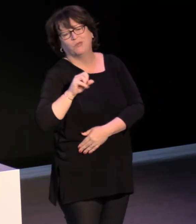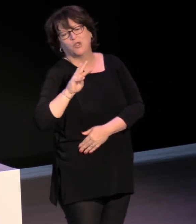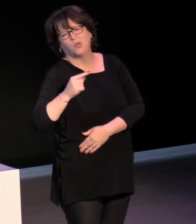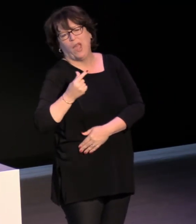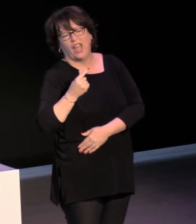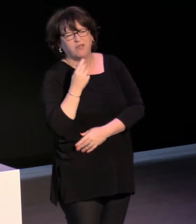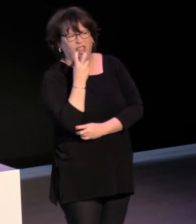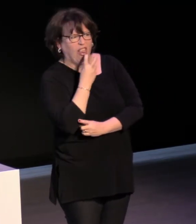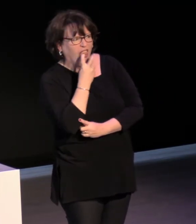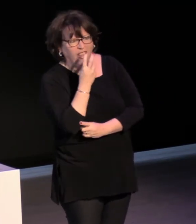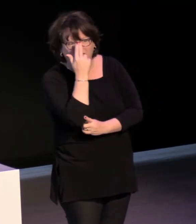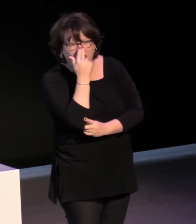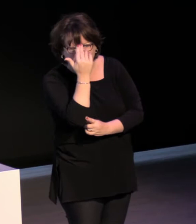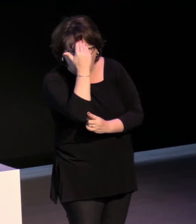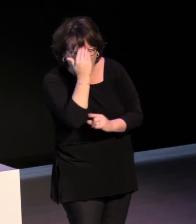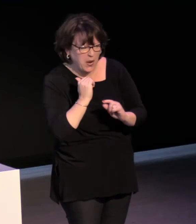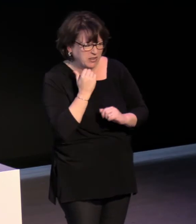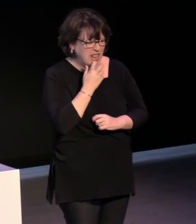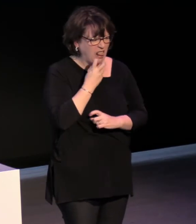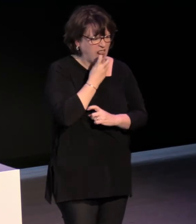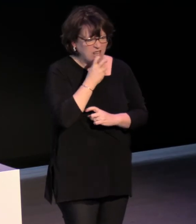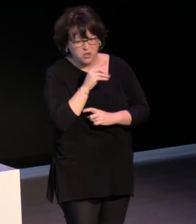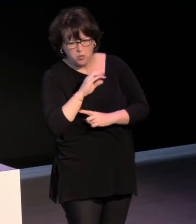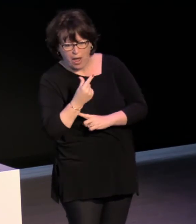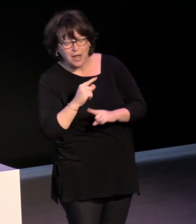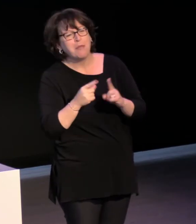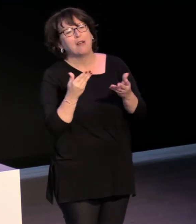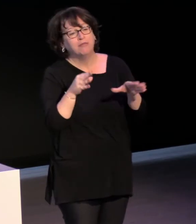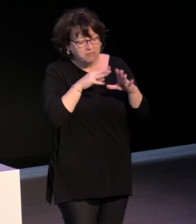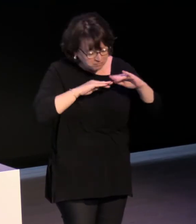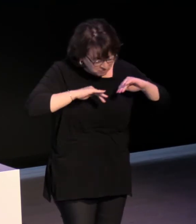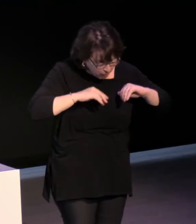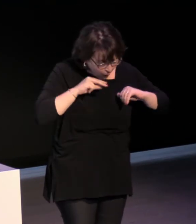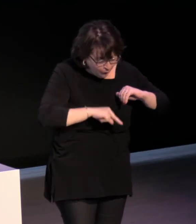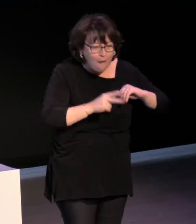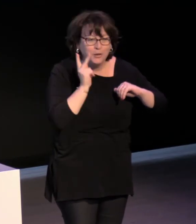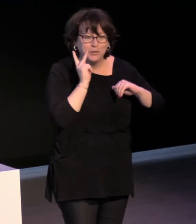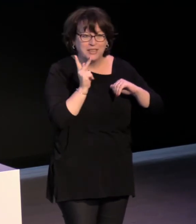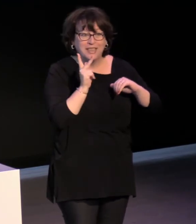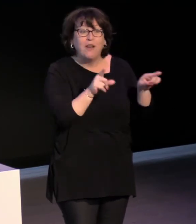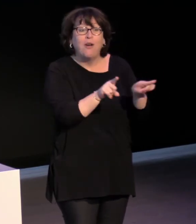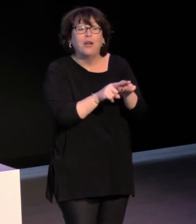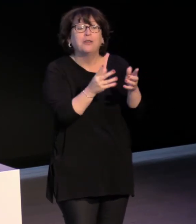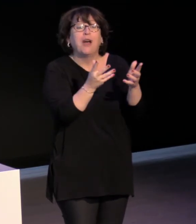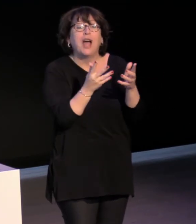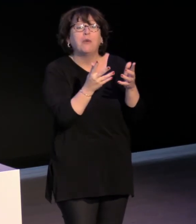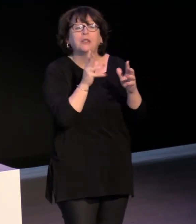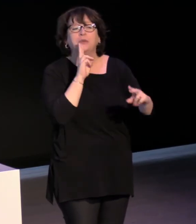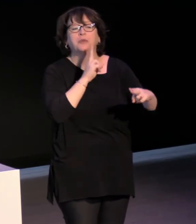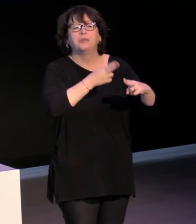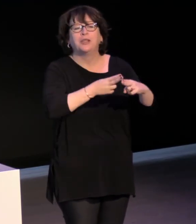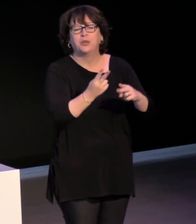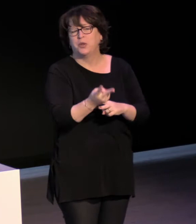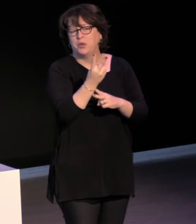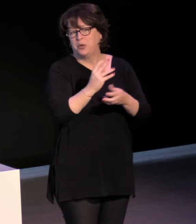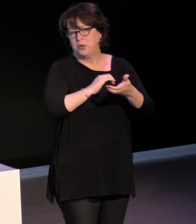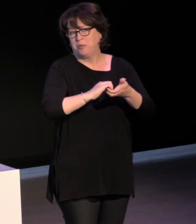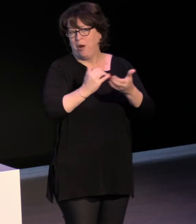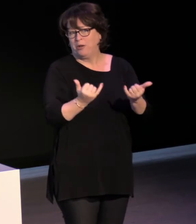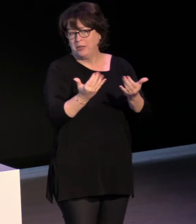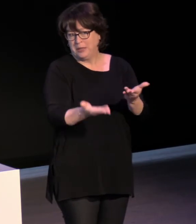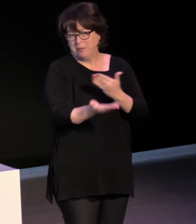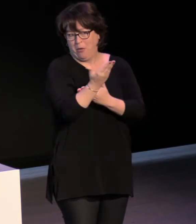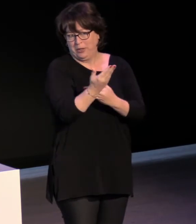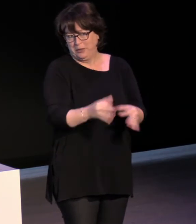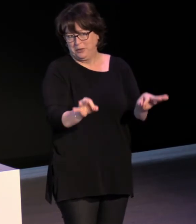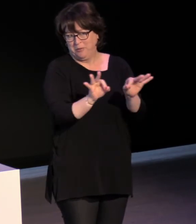that this week. Swag bags. Please feel free to check them out. And I really want to call out two partners in particular this morning that have